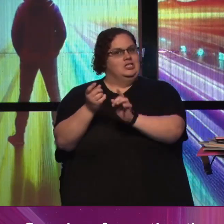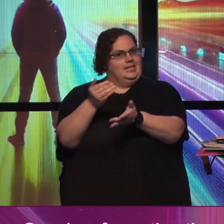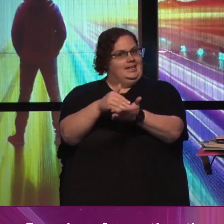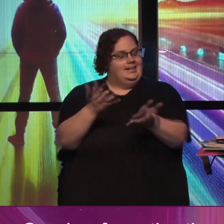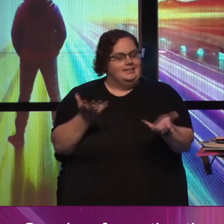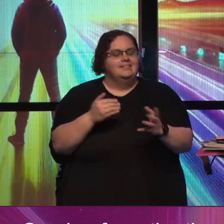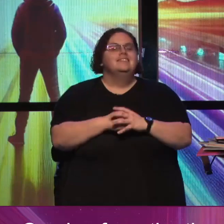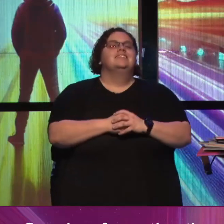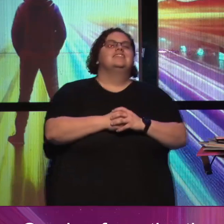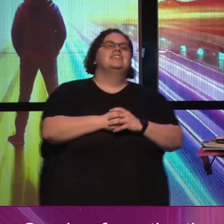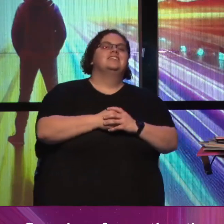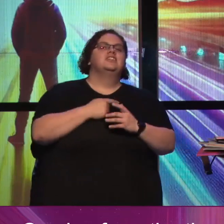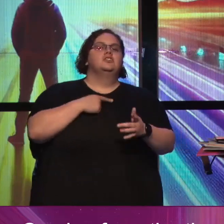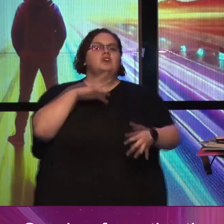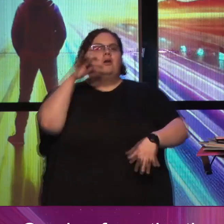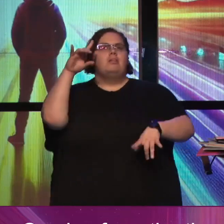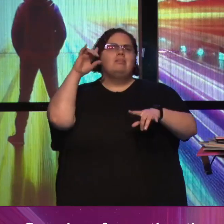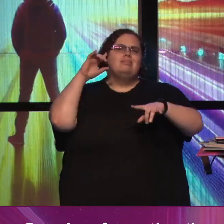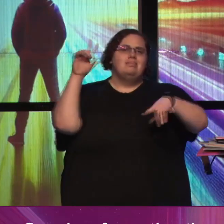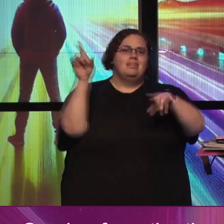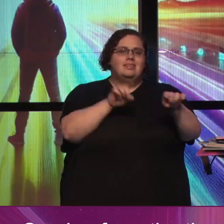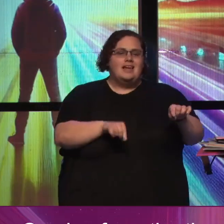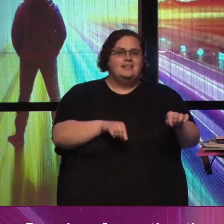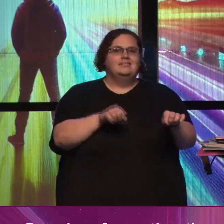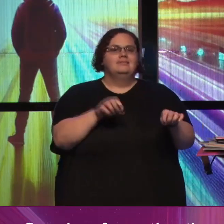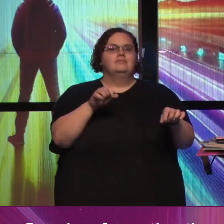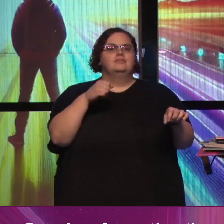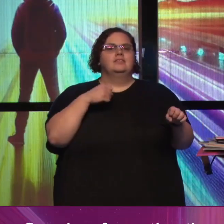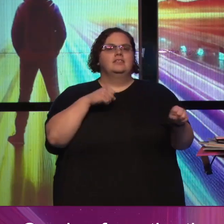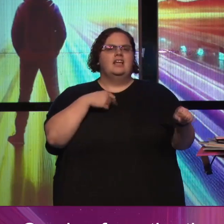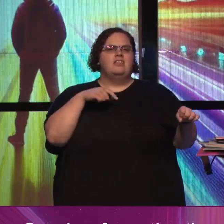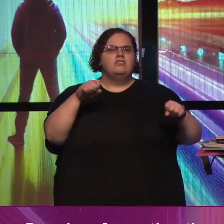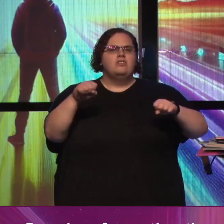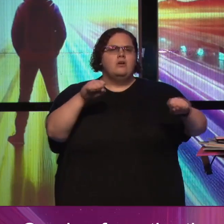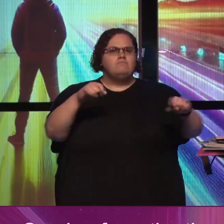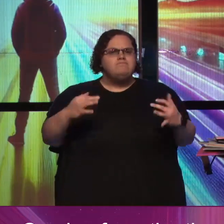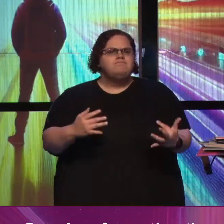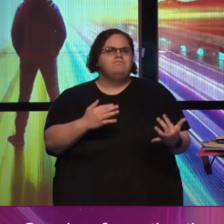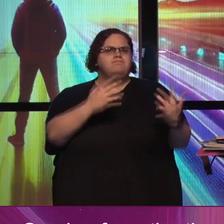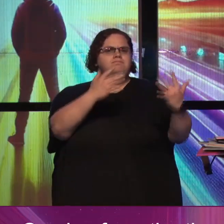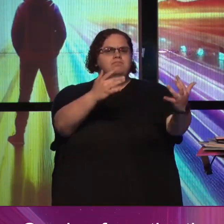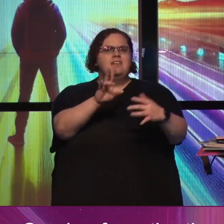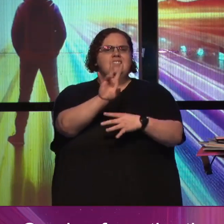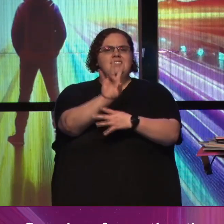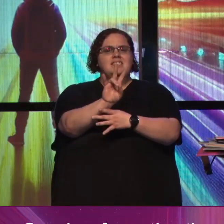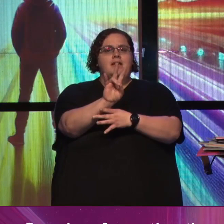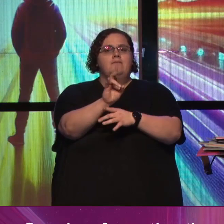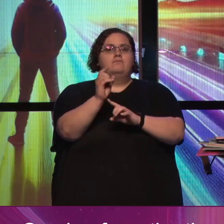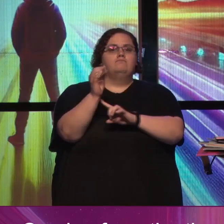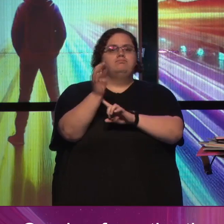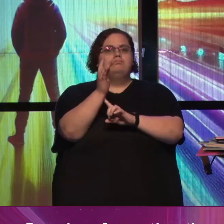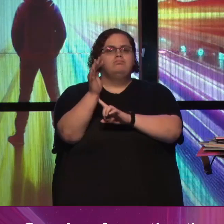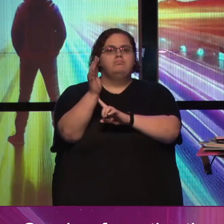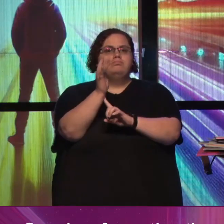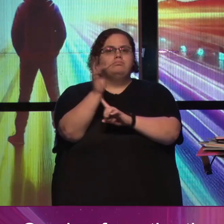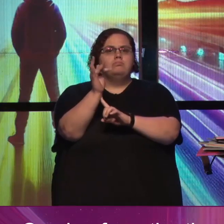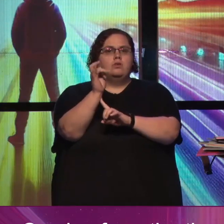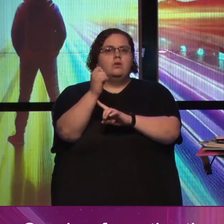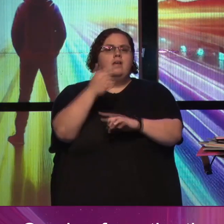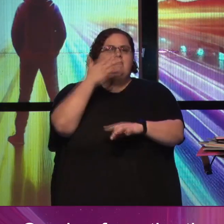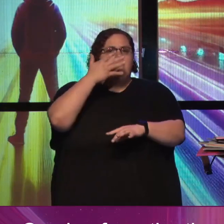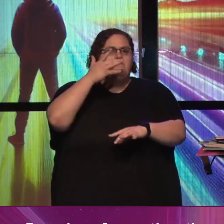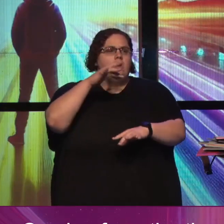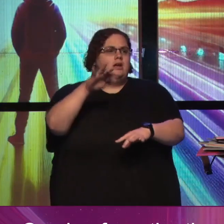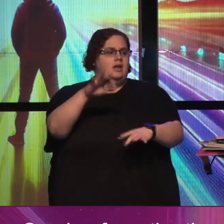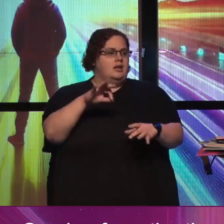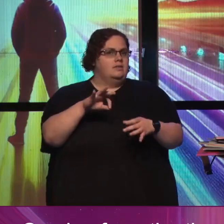Okay, so there's flashes of lightning. In front of the throne burns 7 flaming torches, which are the 7 spirits of God. And in front of the throne, there's something